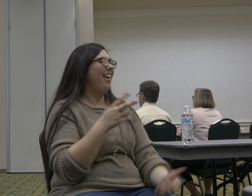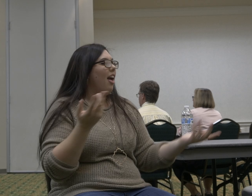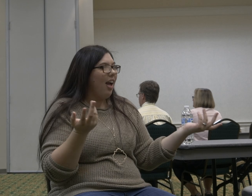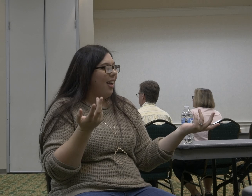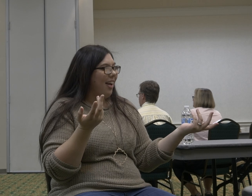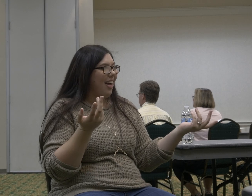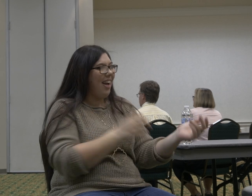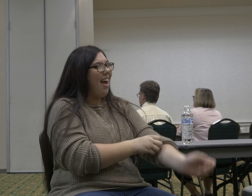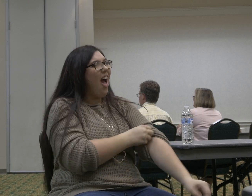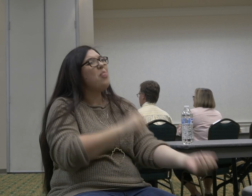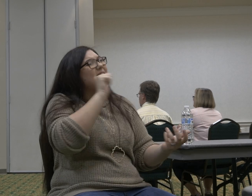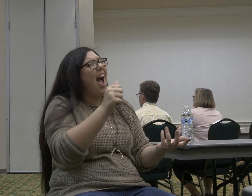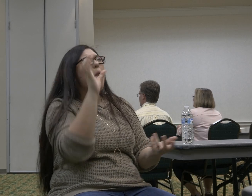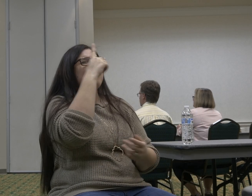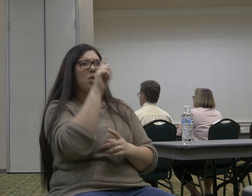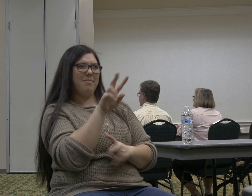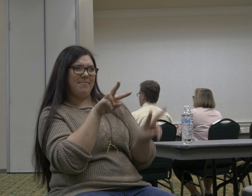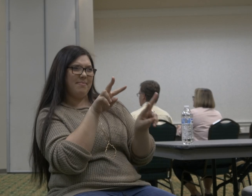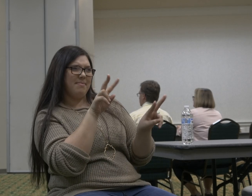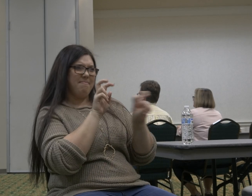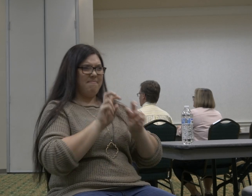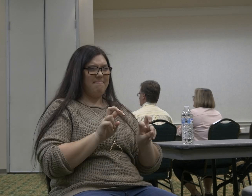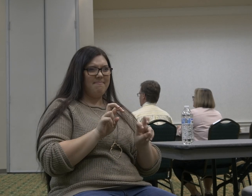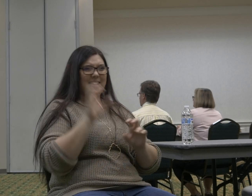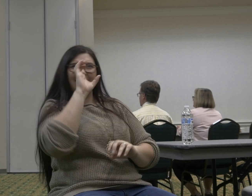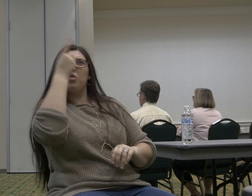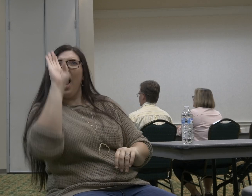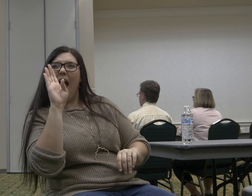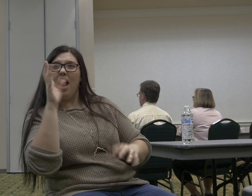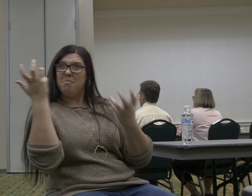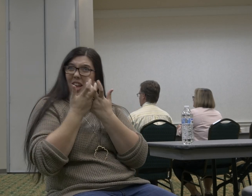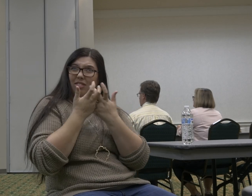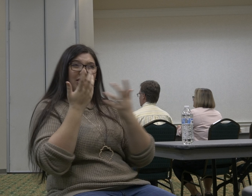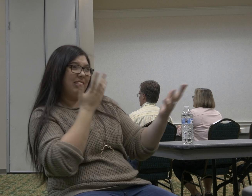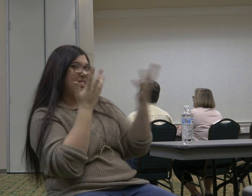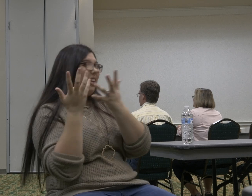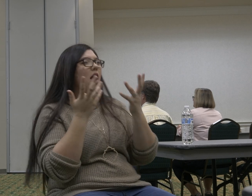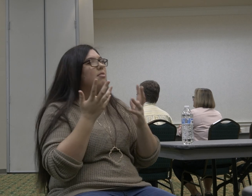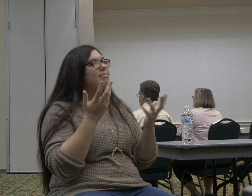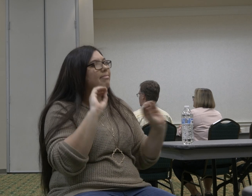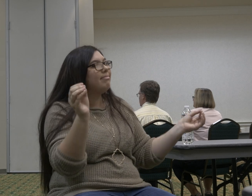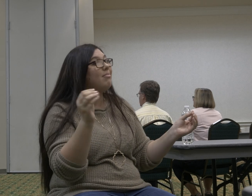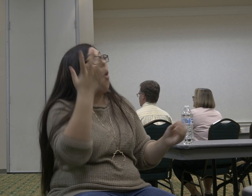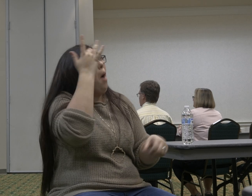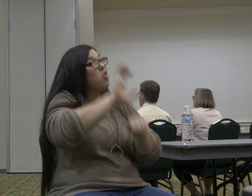They're not crying out for understanding. They're not seeking for God. They're not seeking for... This is why the church has become a harlot. It's because of people.